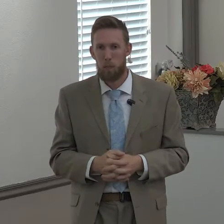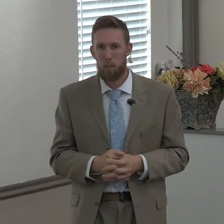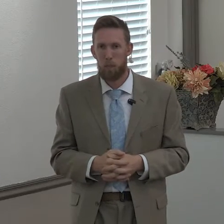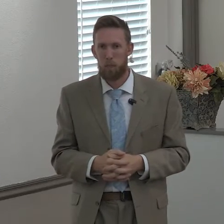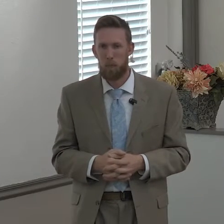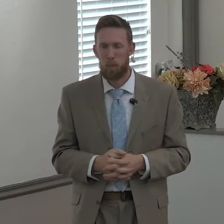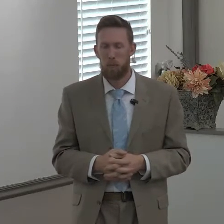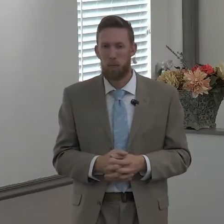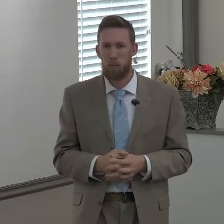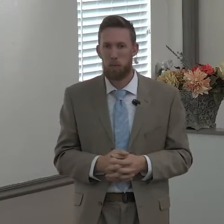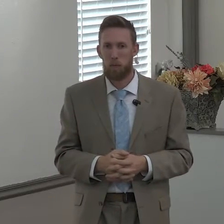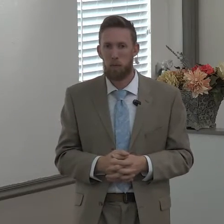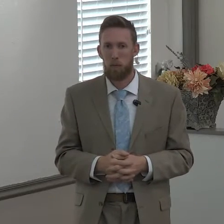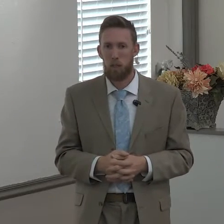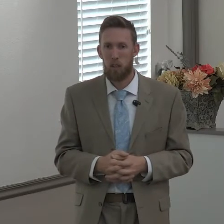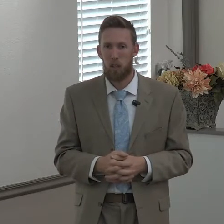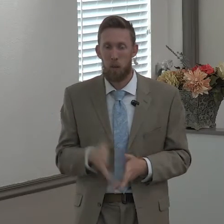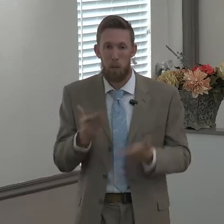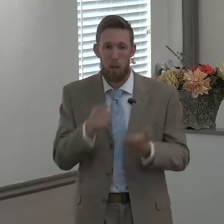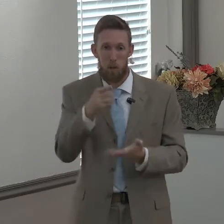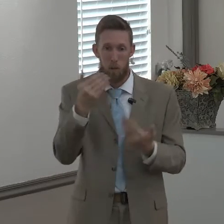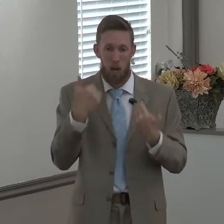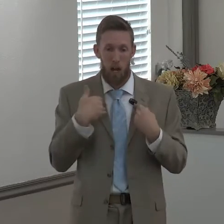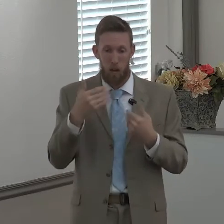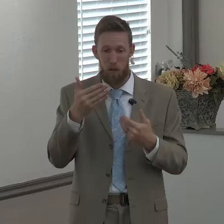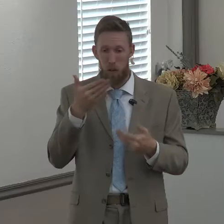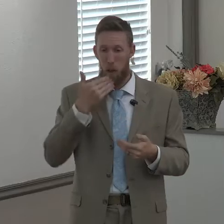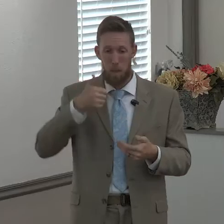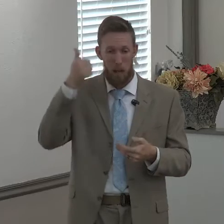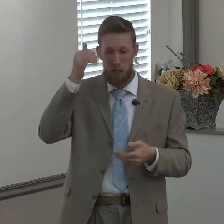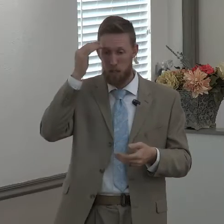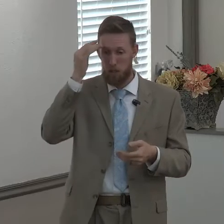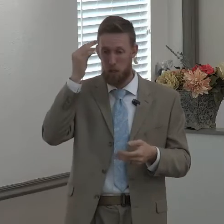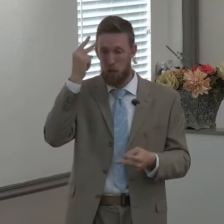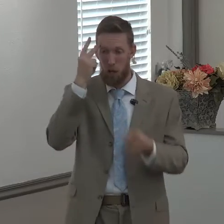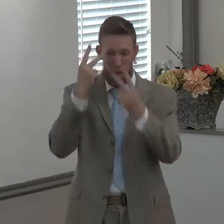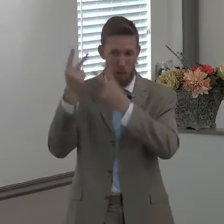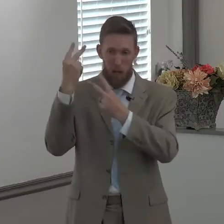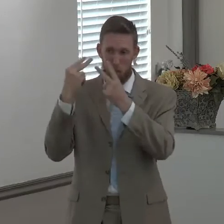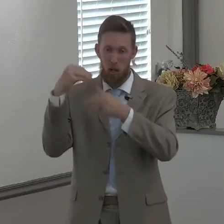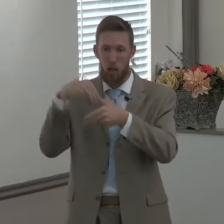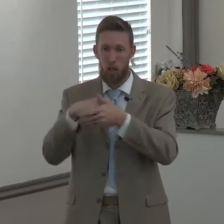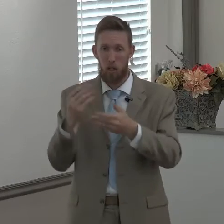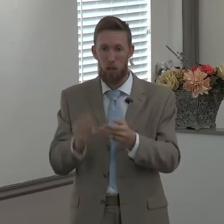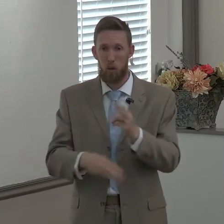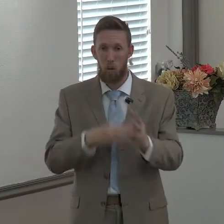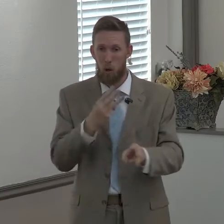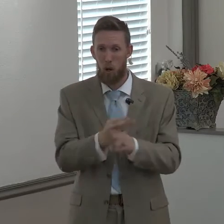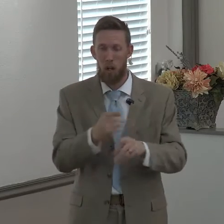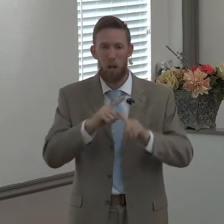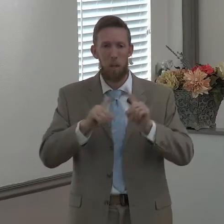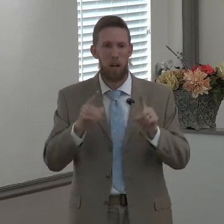love does not keep a record of the wrongs that people have done.